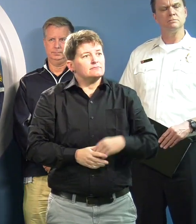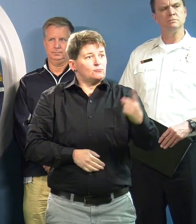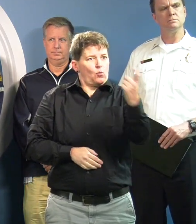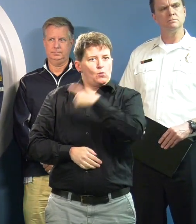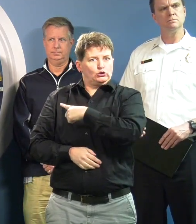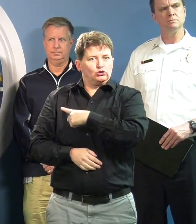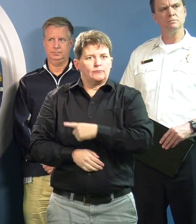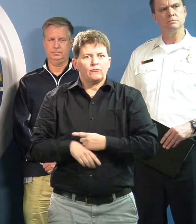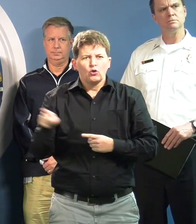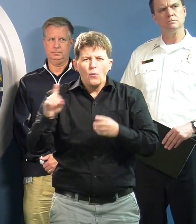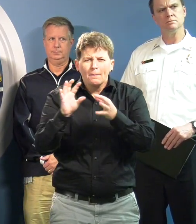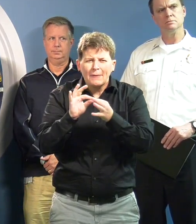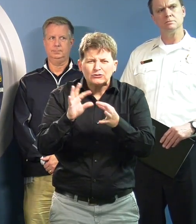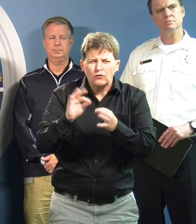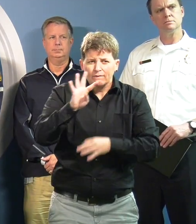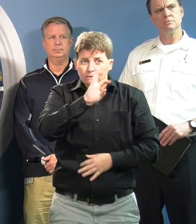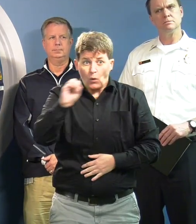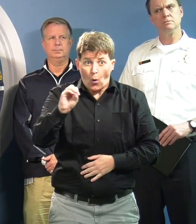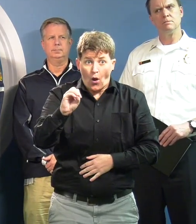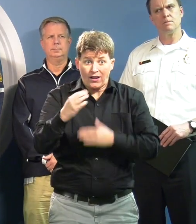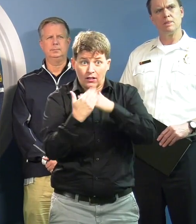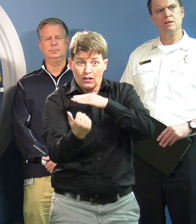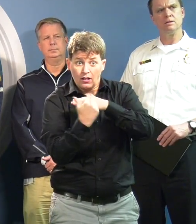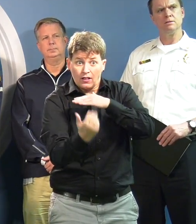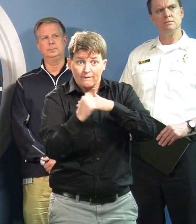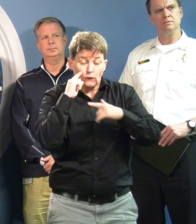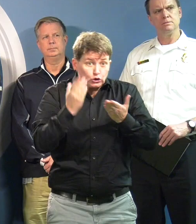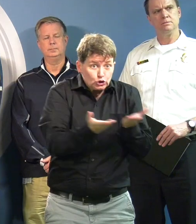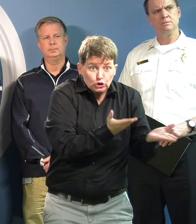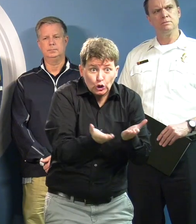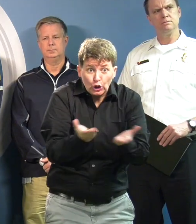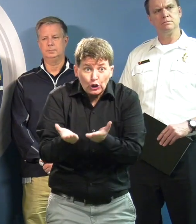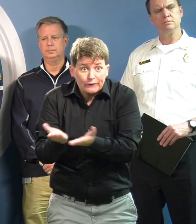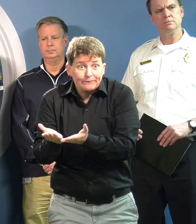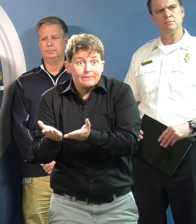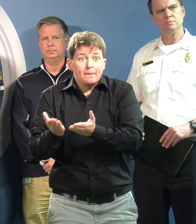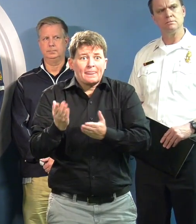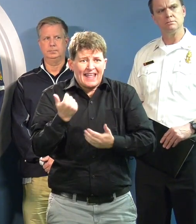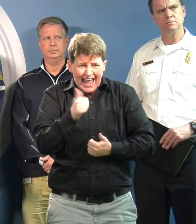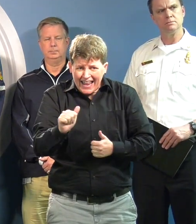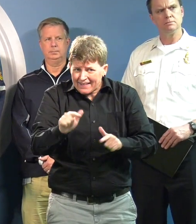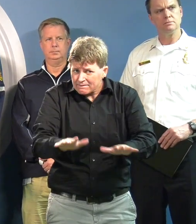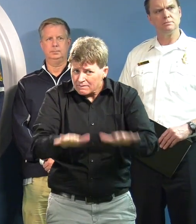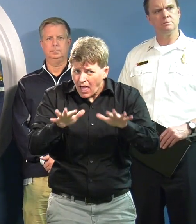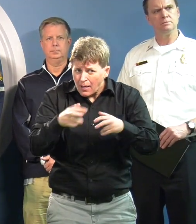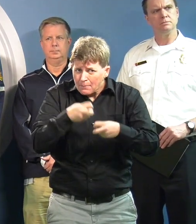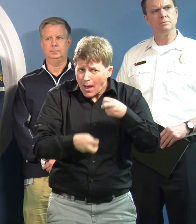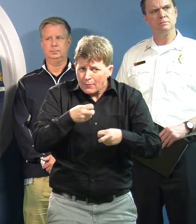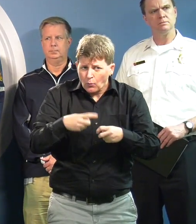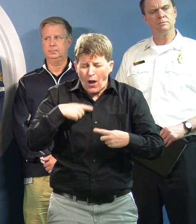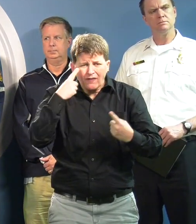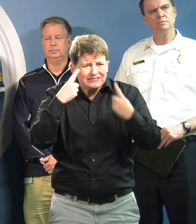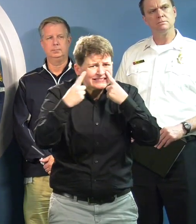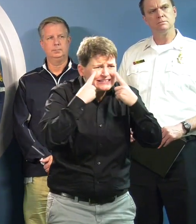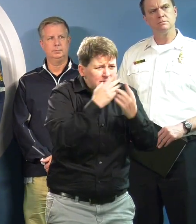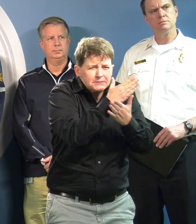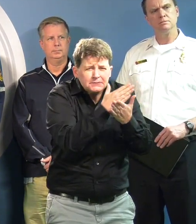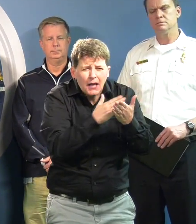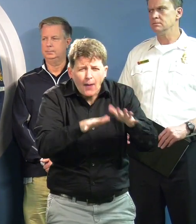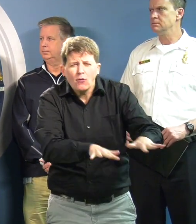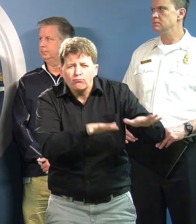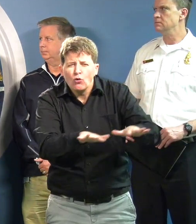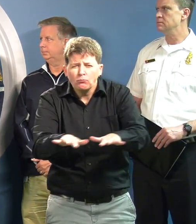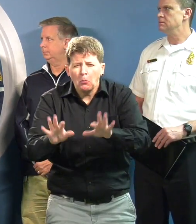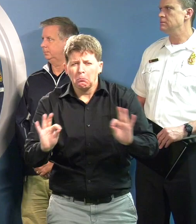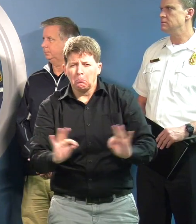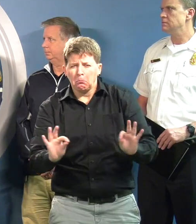calls just on service, things like that. But have there been any flooding problems or anything? We've seen minor flooding around the city, but has there been any reports